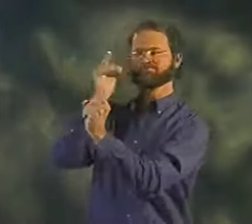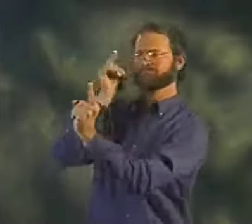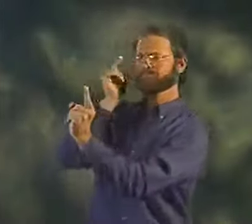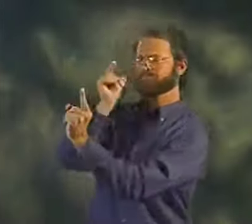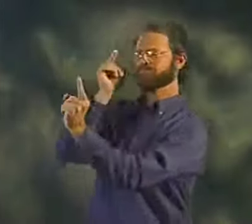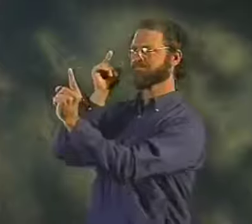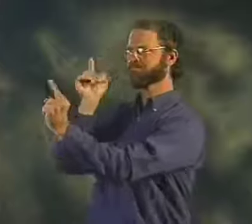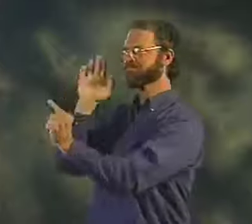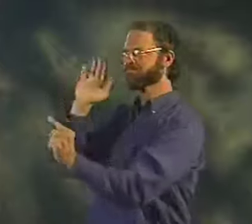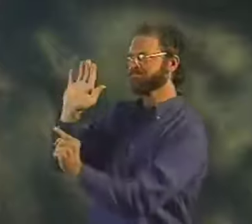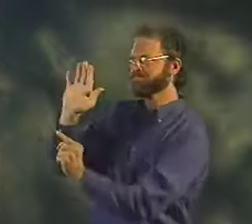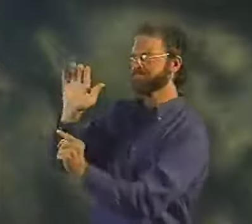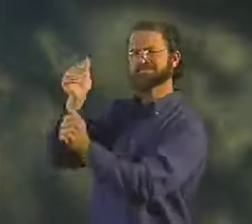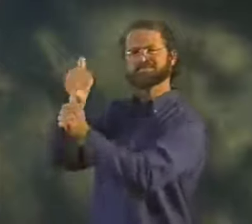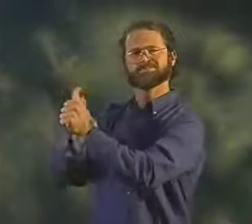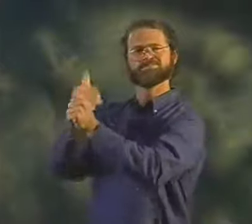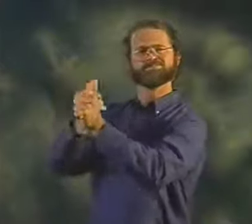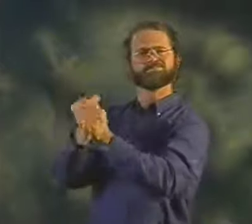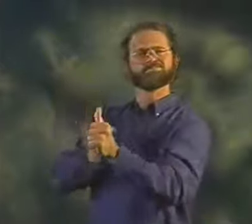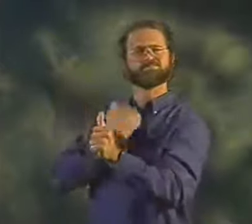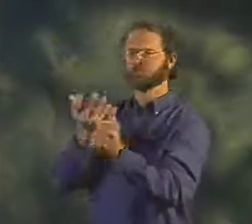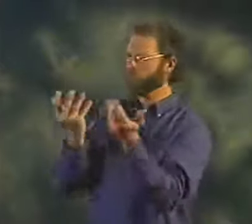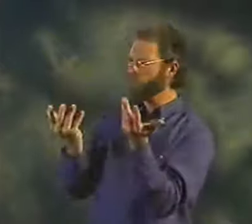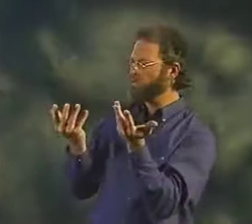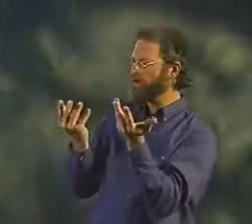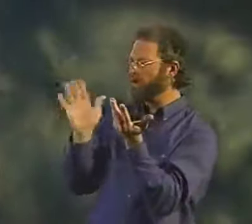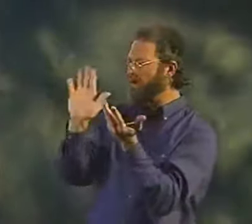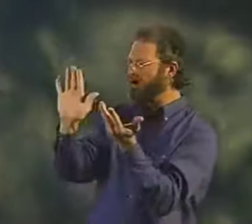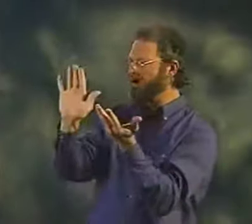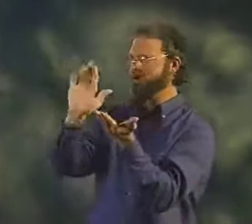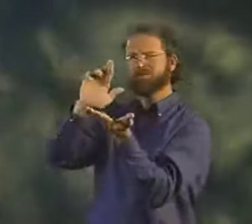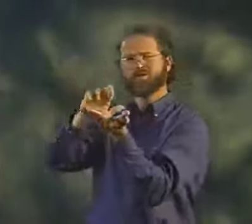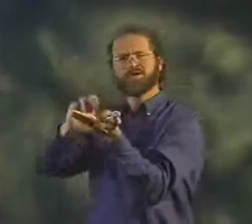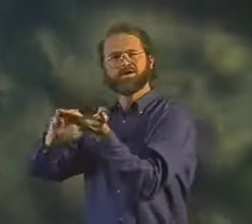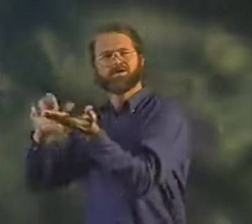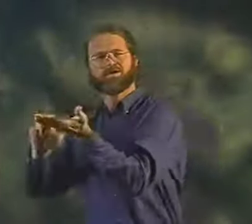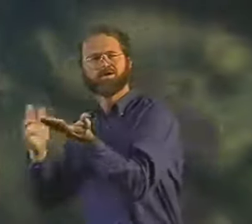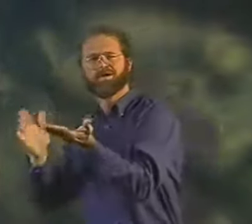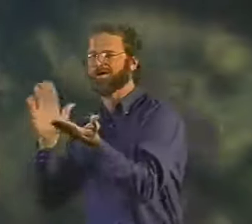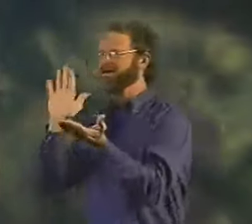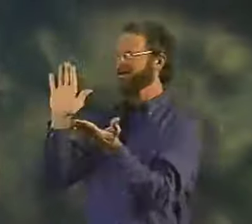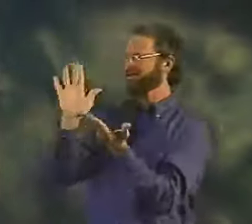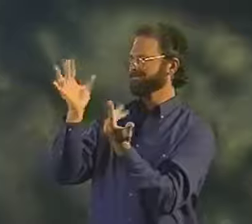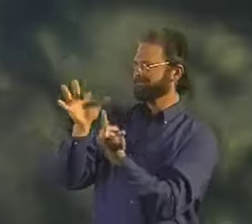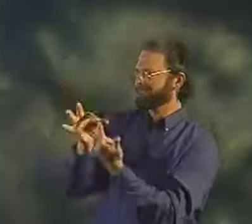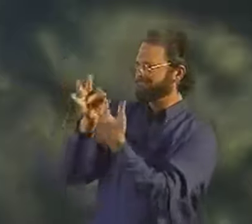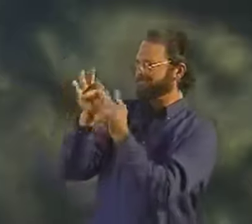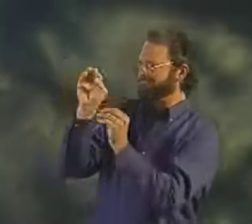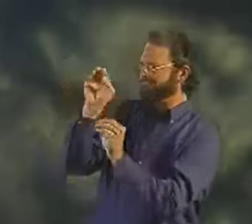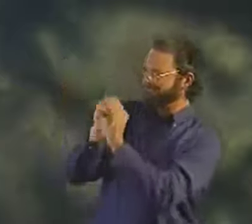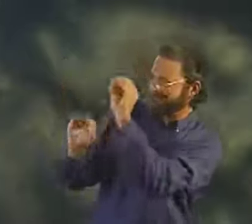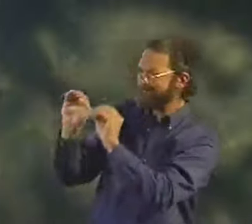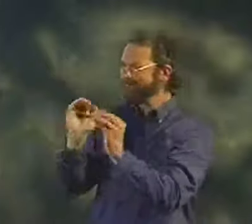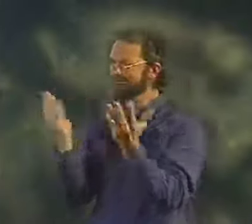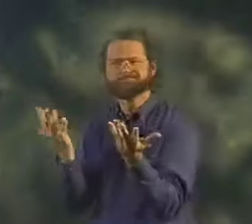to introduce each of the poems and highlight their salient features, touching on rhyme, movement,